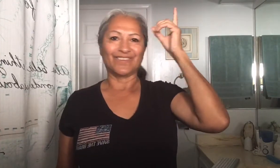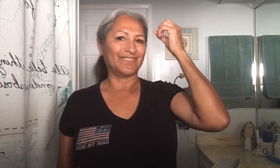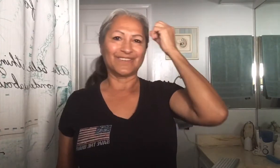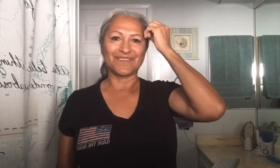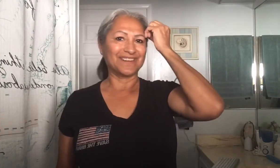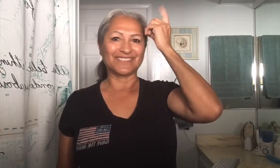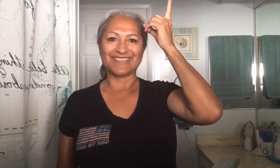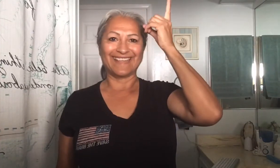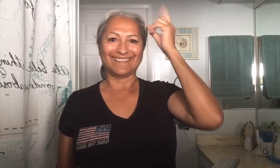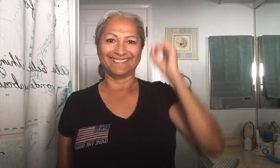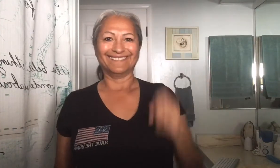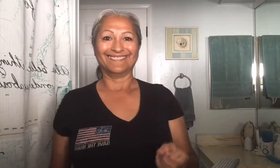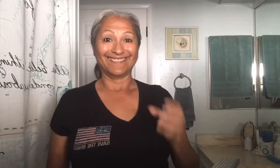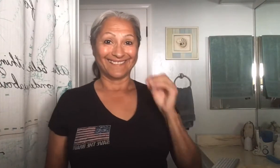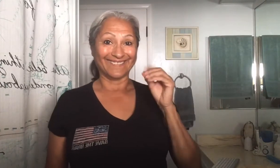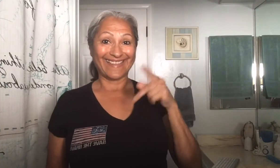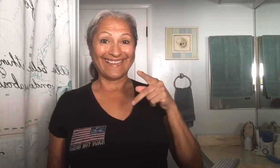don't understand. Okay?